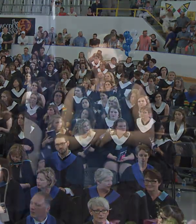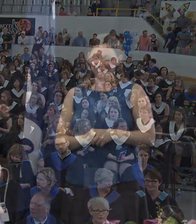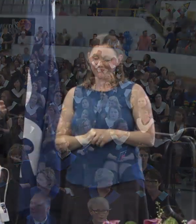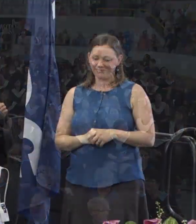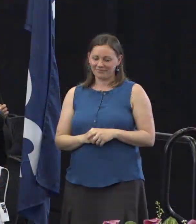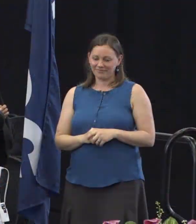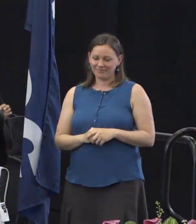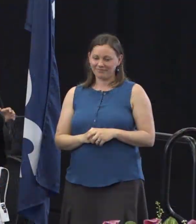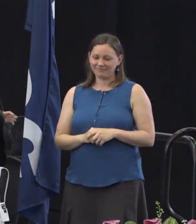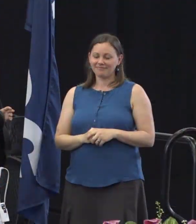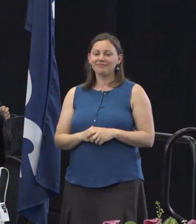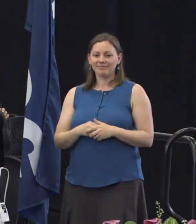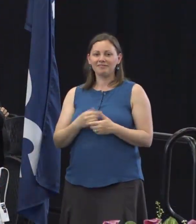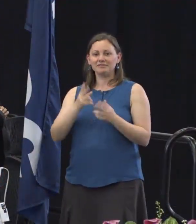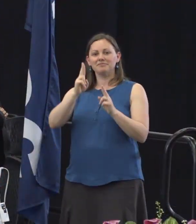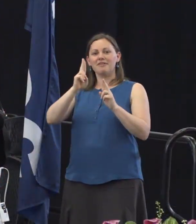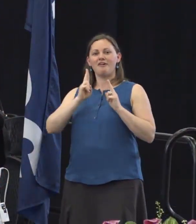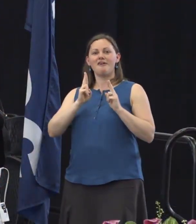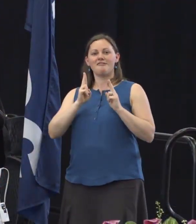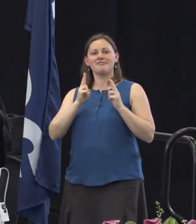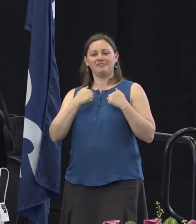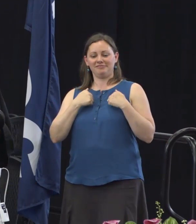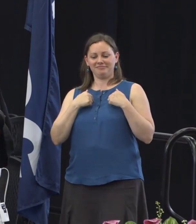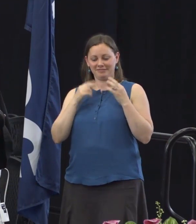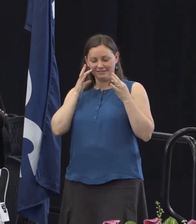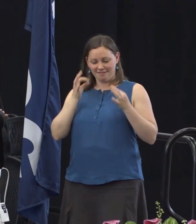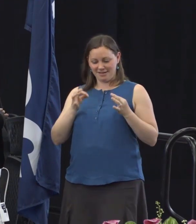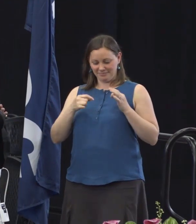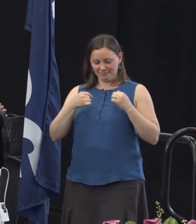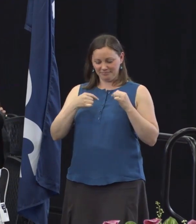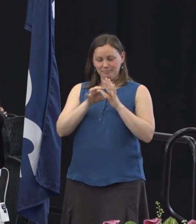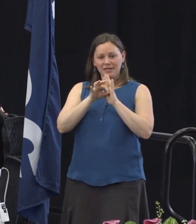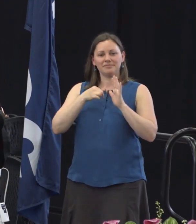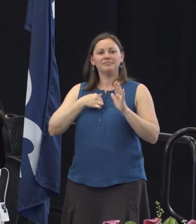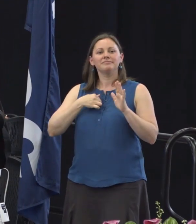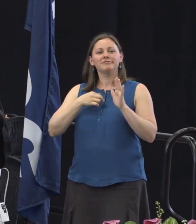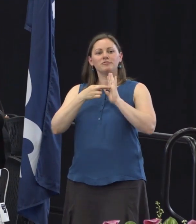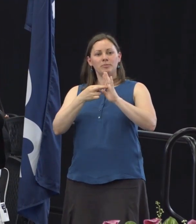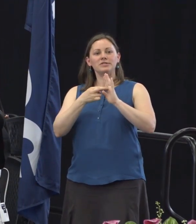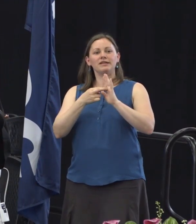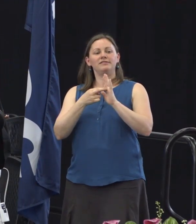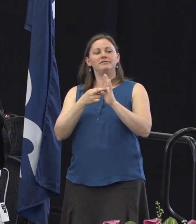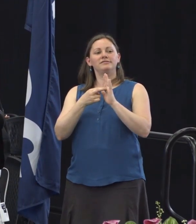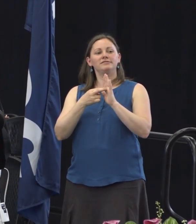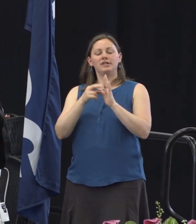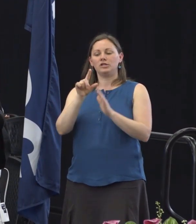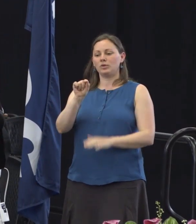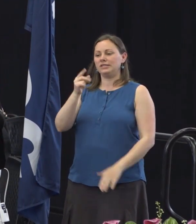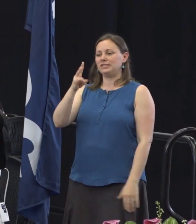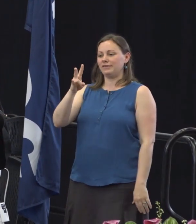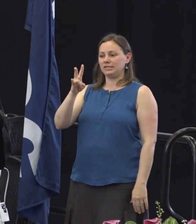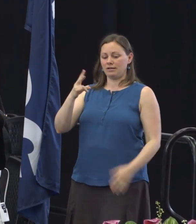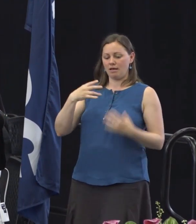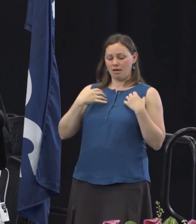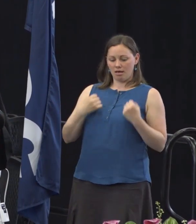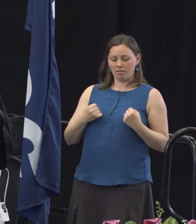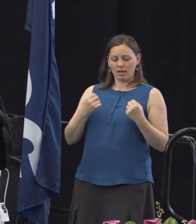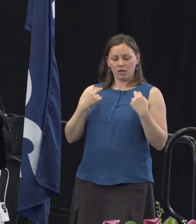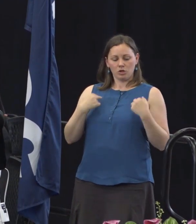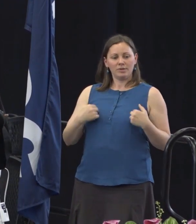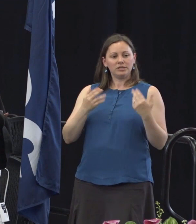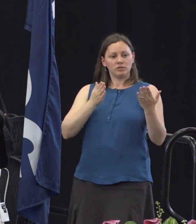I am absolutely honored to have been chosen to represent the 2017 Health and Human Services and the IT and Creative Industries